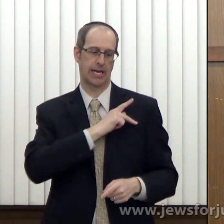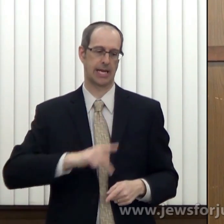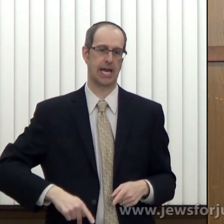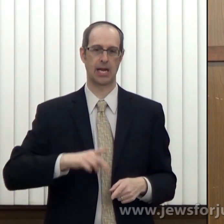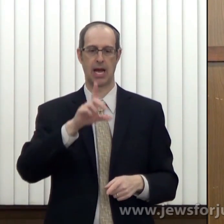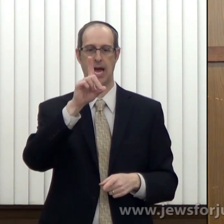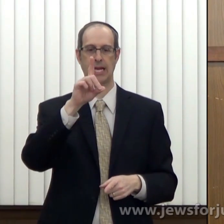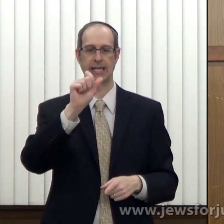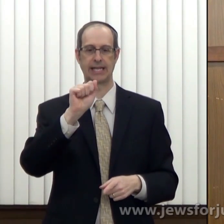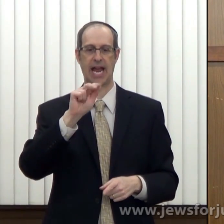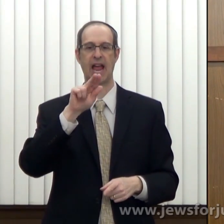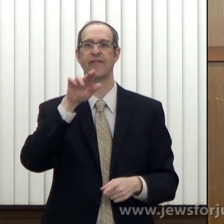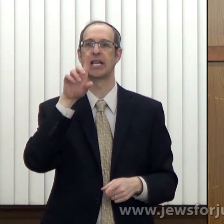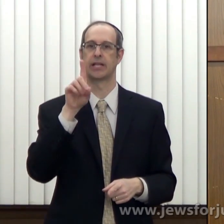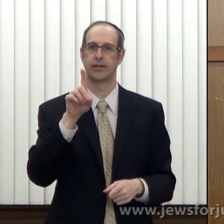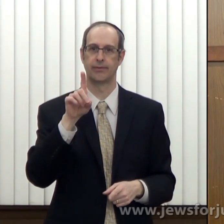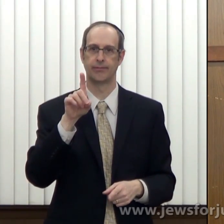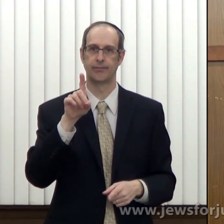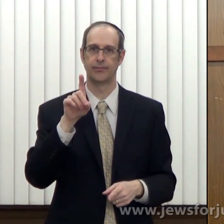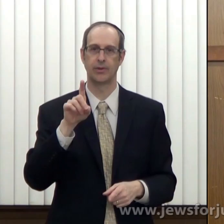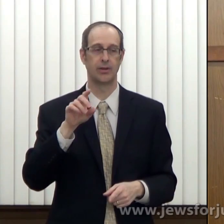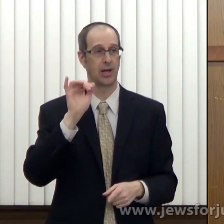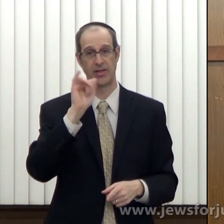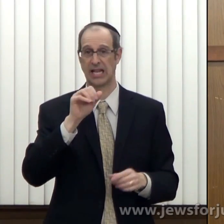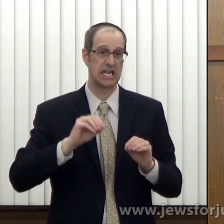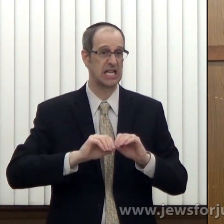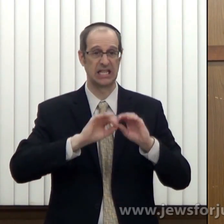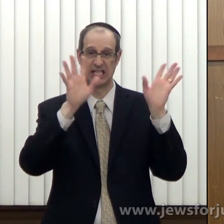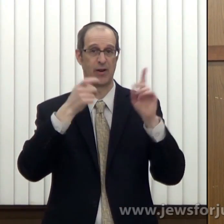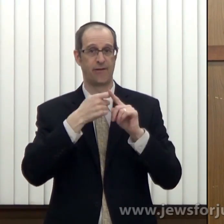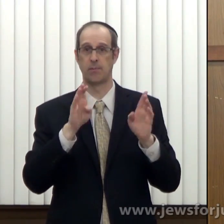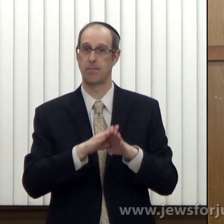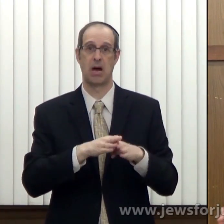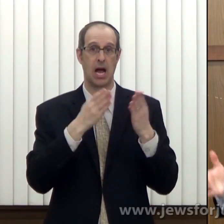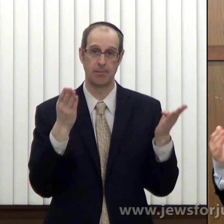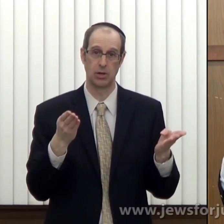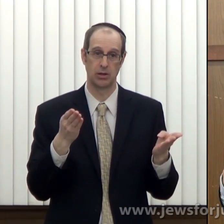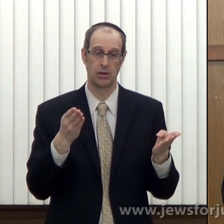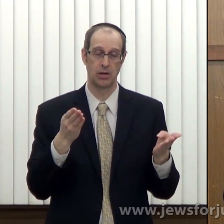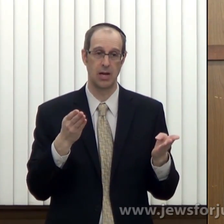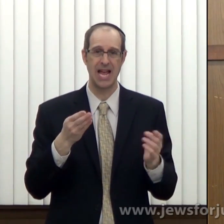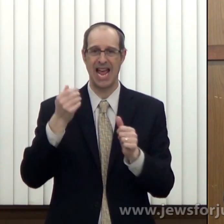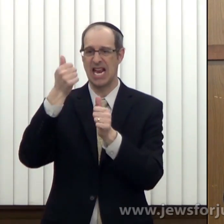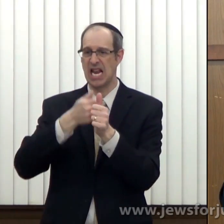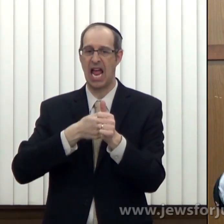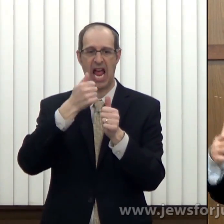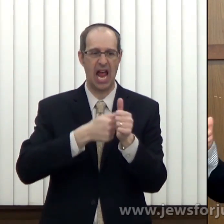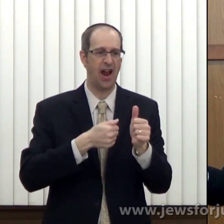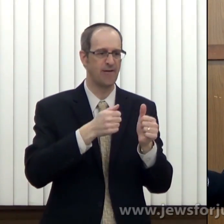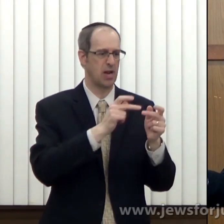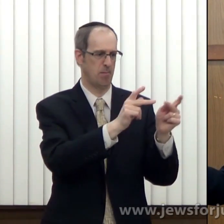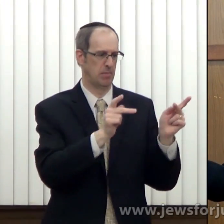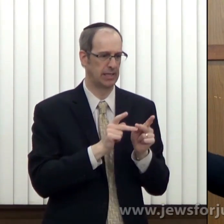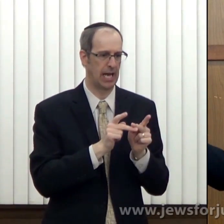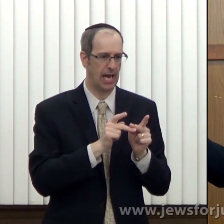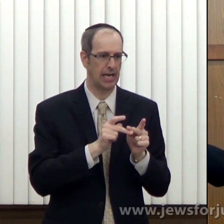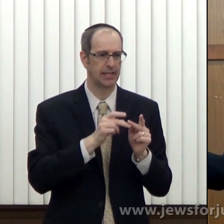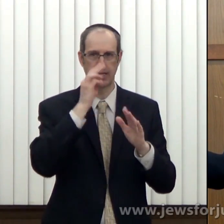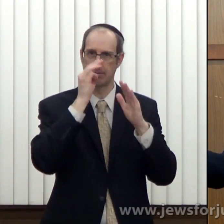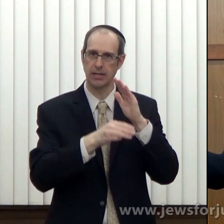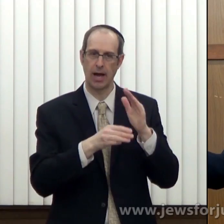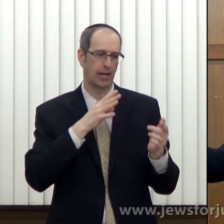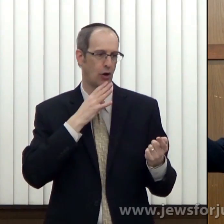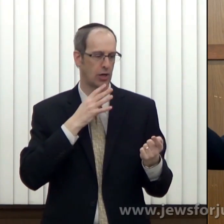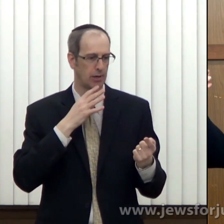David. That's one of the clearest things in the Bible, because in every passage about the Messiah, it